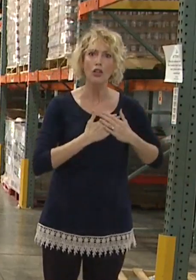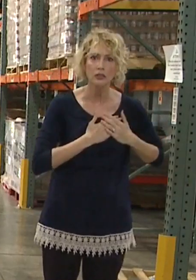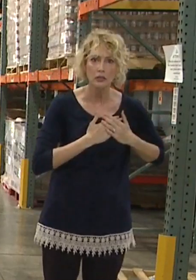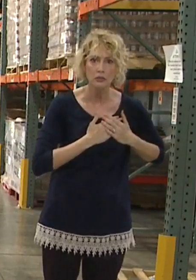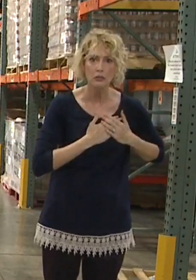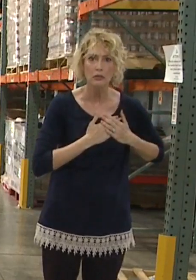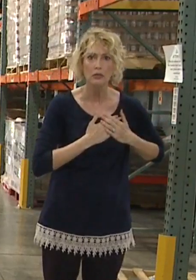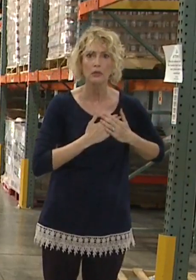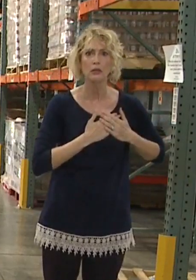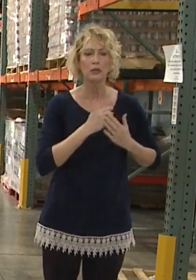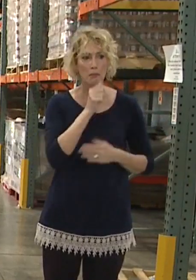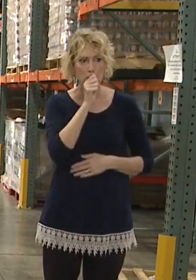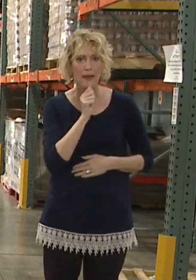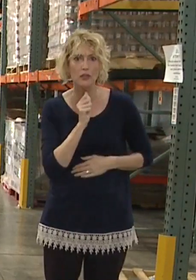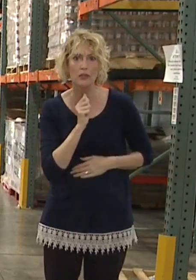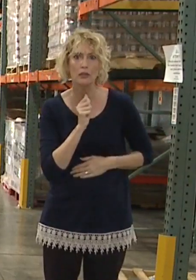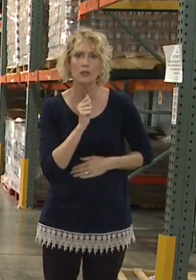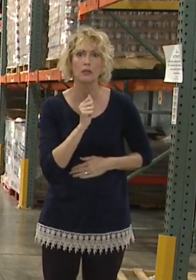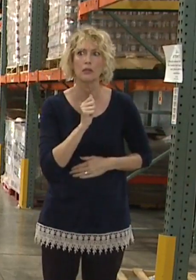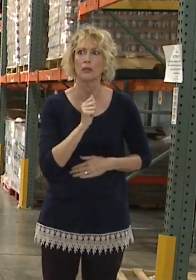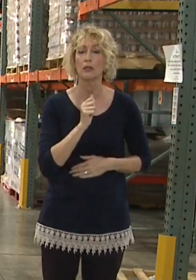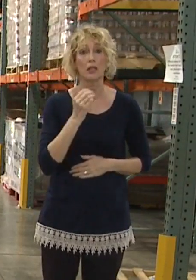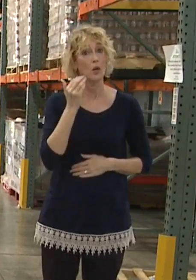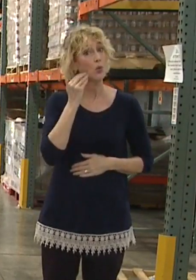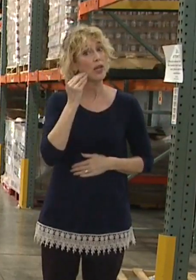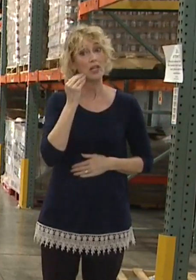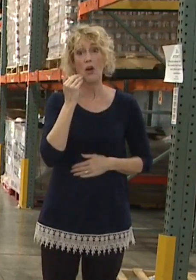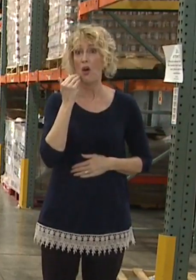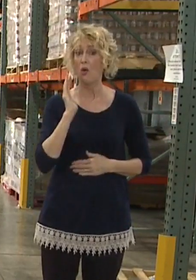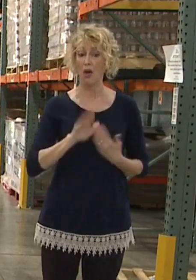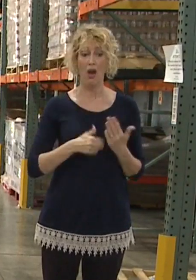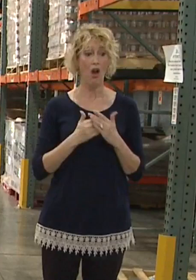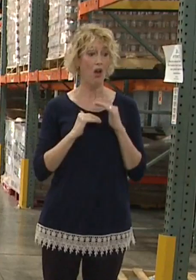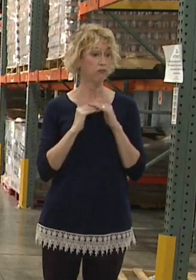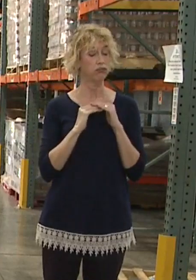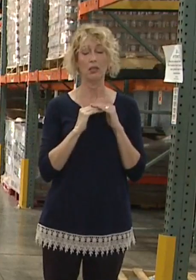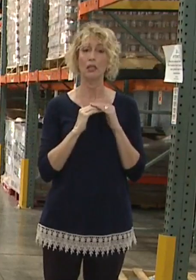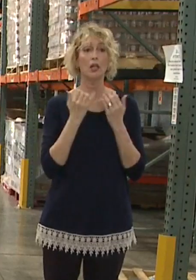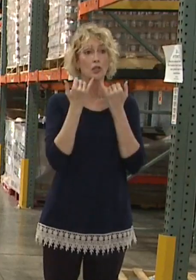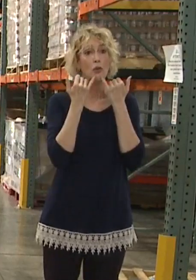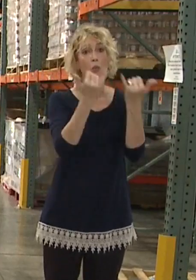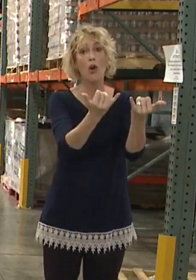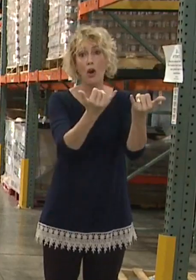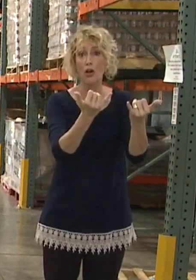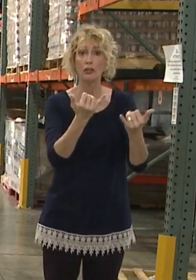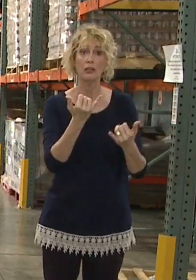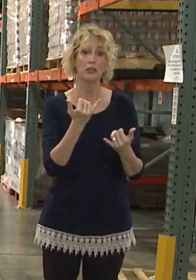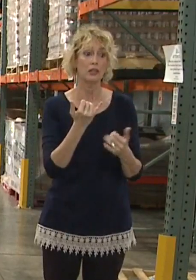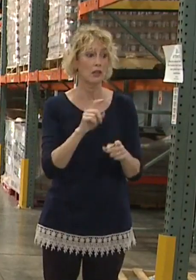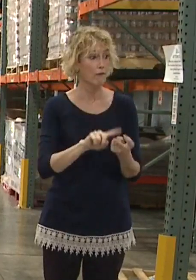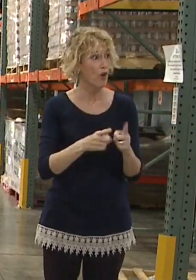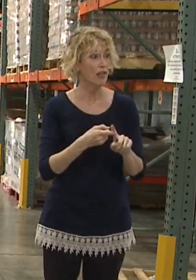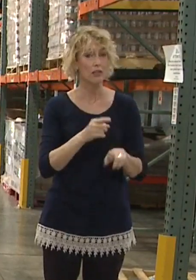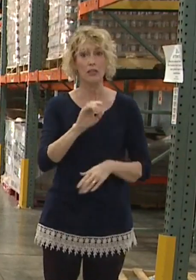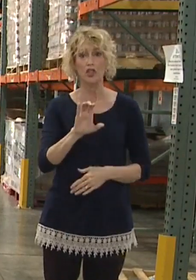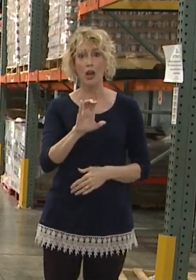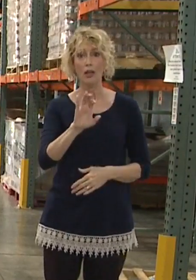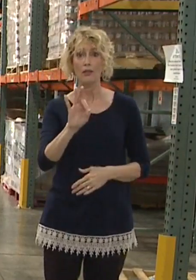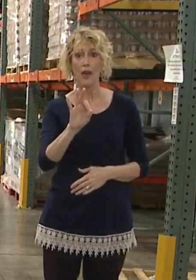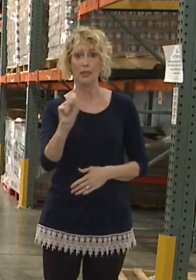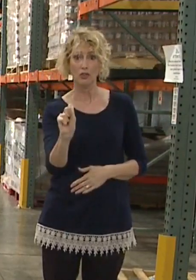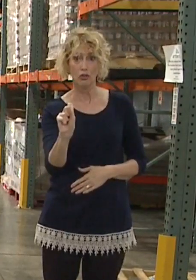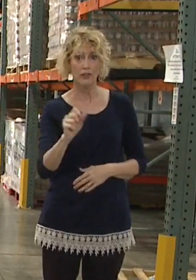on our patient level. Lord knows we've all been maxed up. So we called our friends over at Child Family Service and Karen